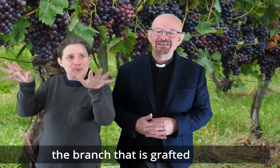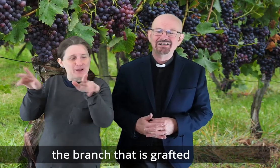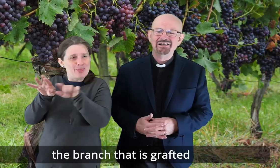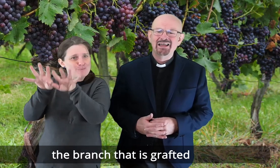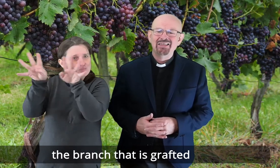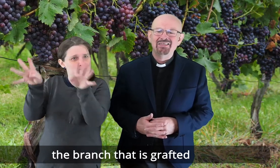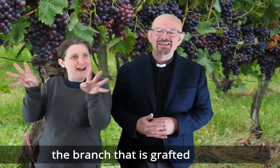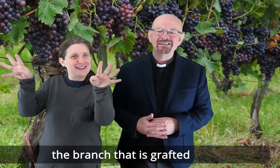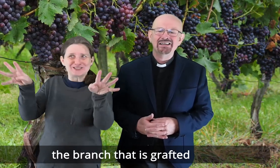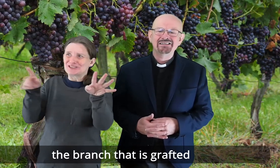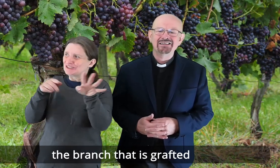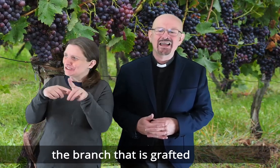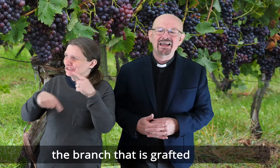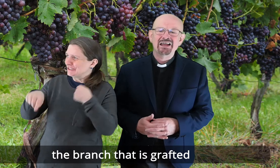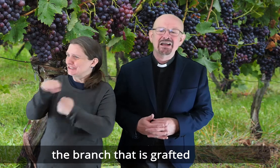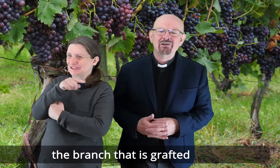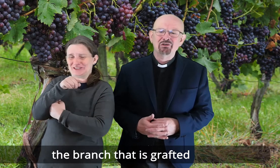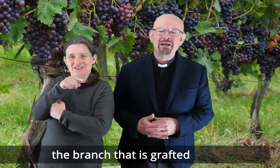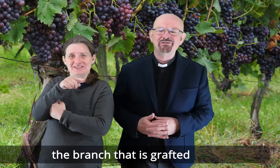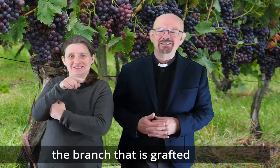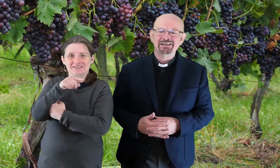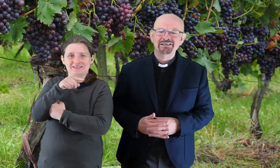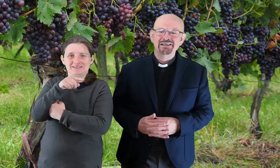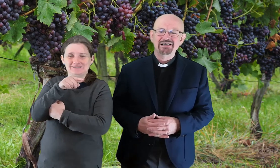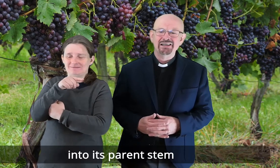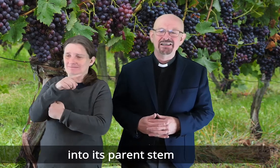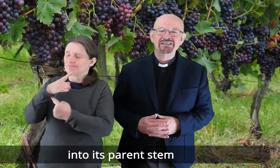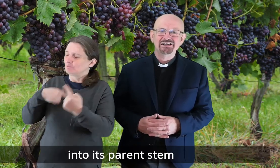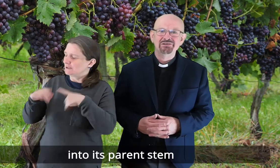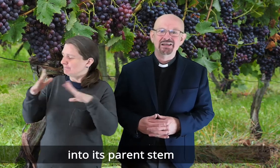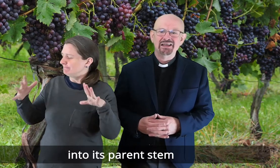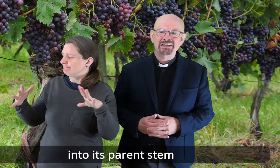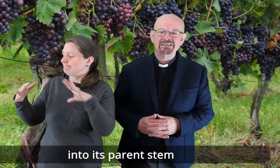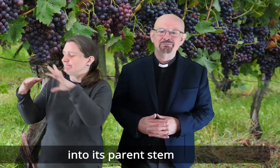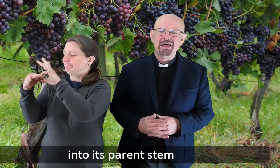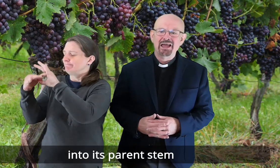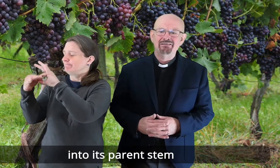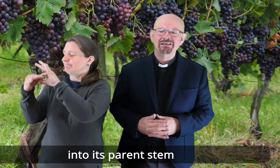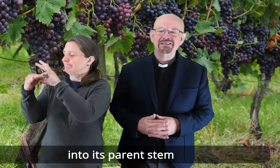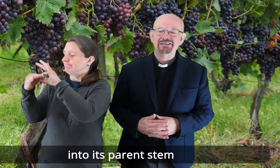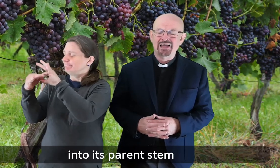that is grafted into its parent stem.